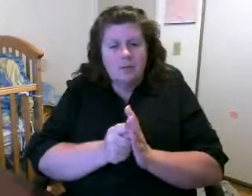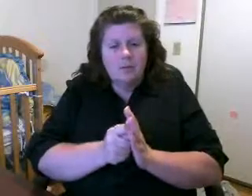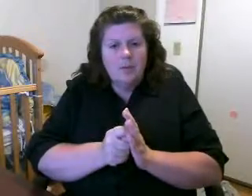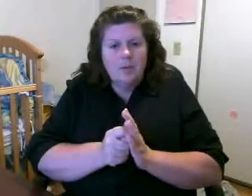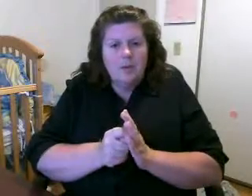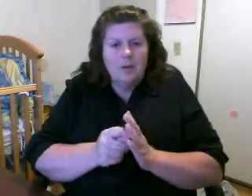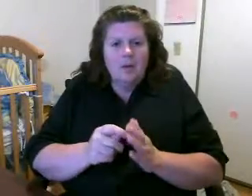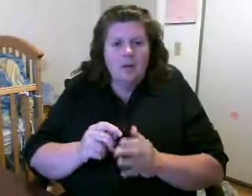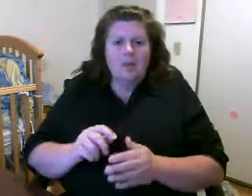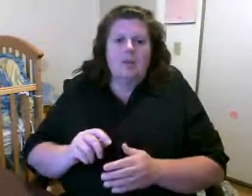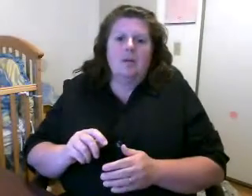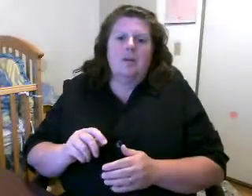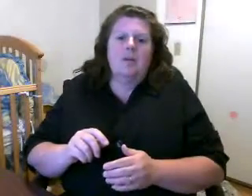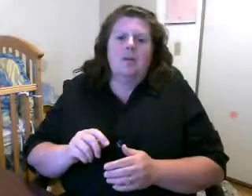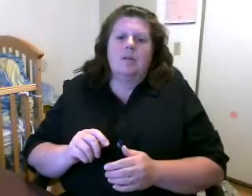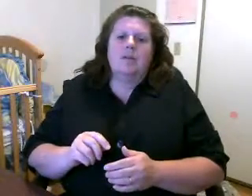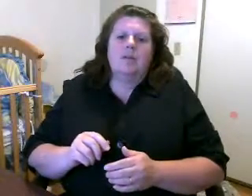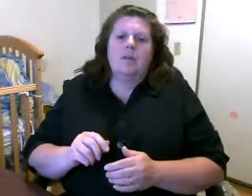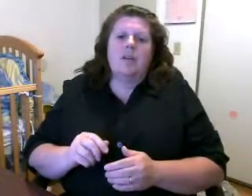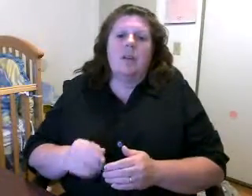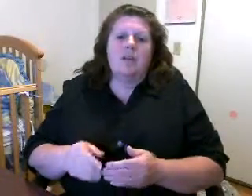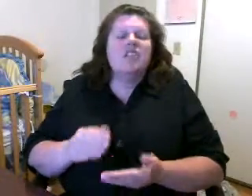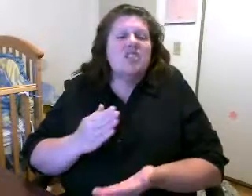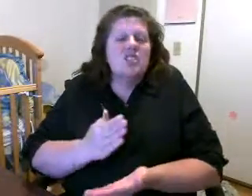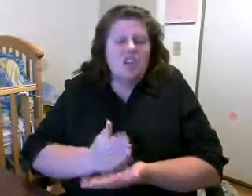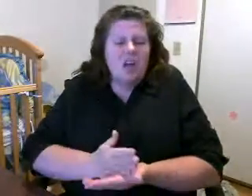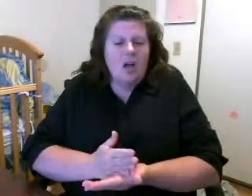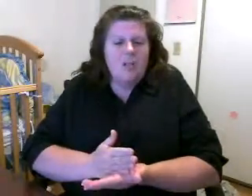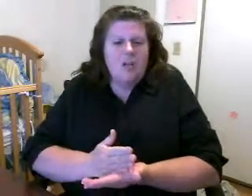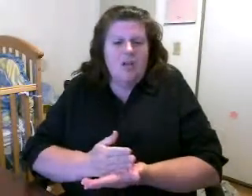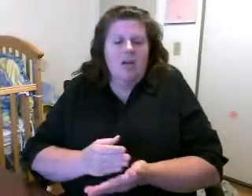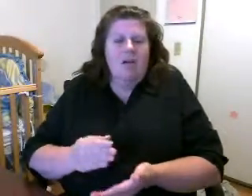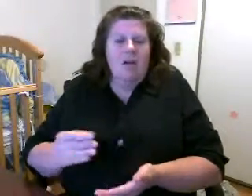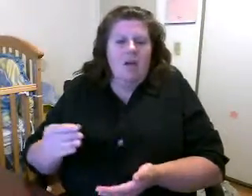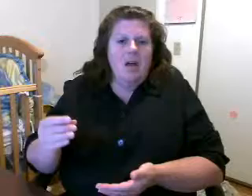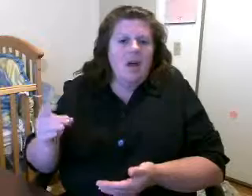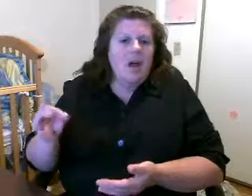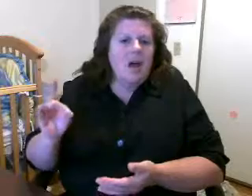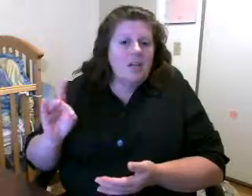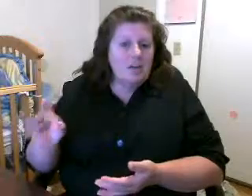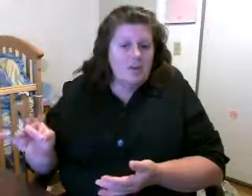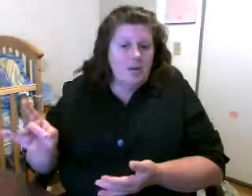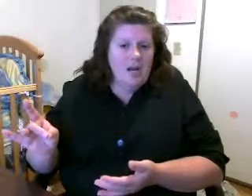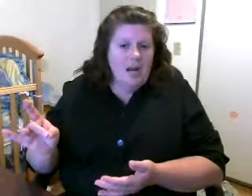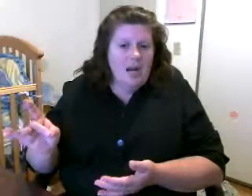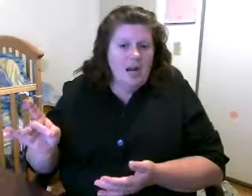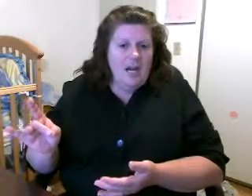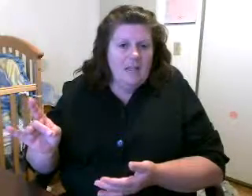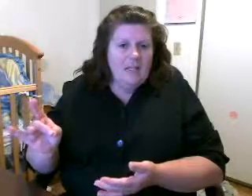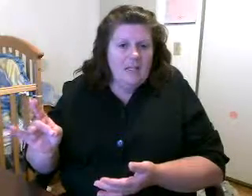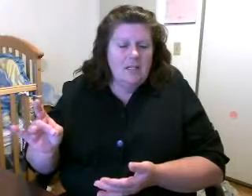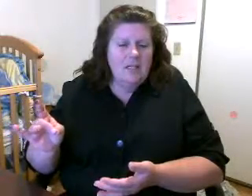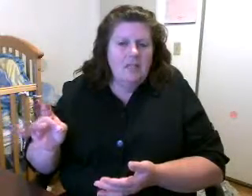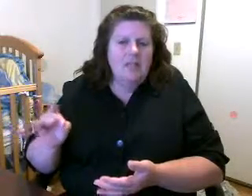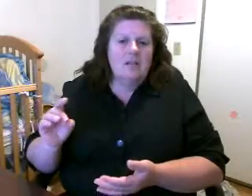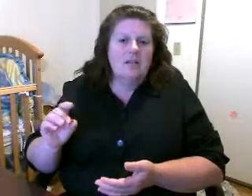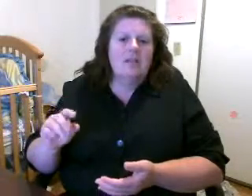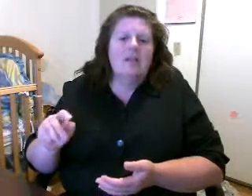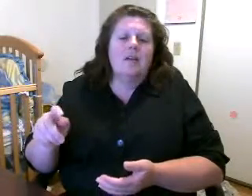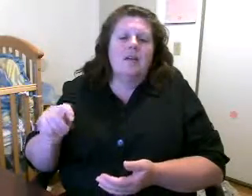on RID's written exam that you're going to be tested on. Okay, so task number 8 says